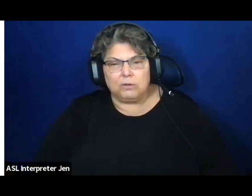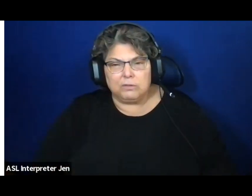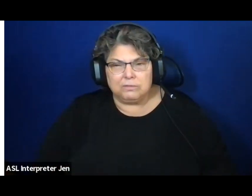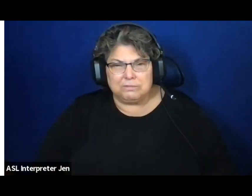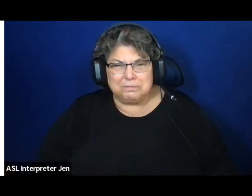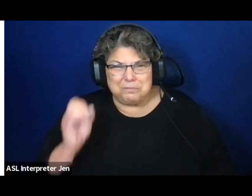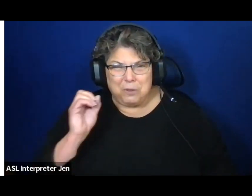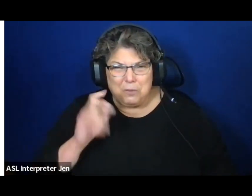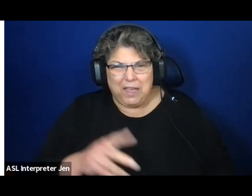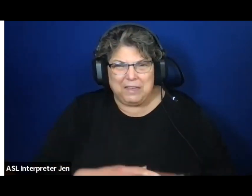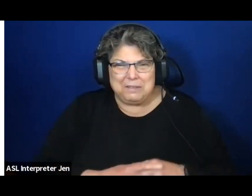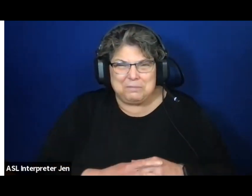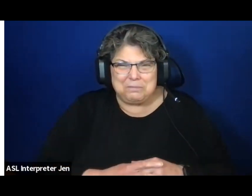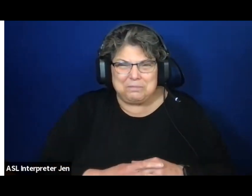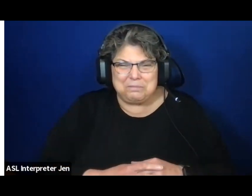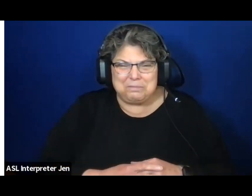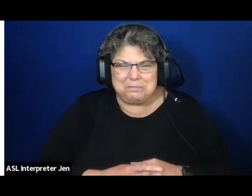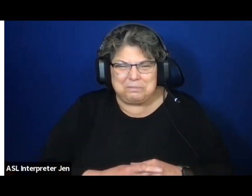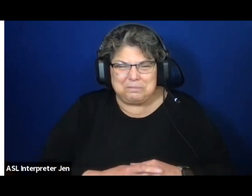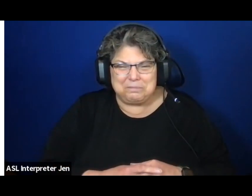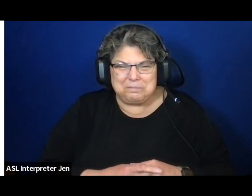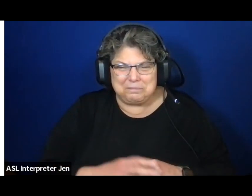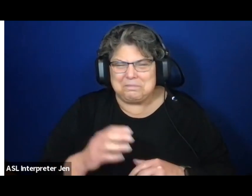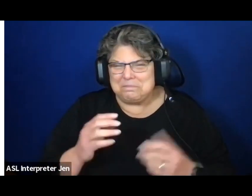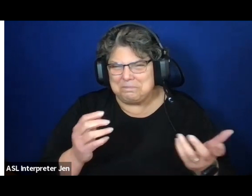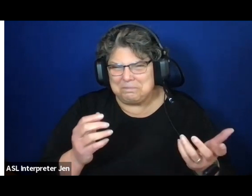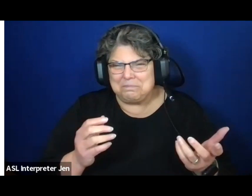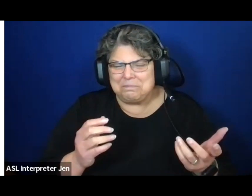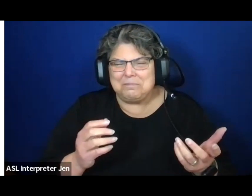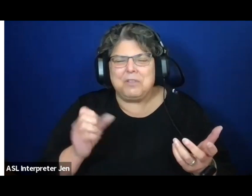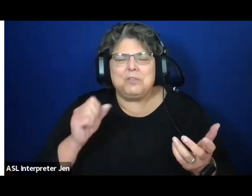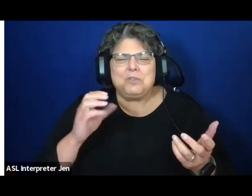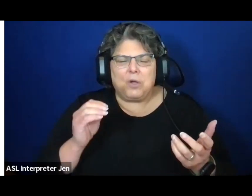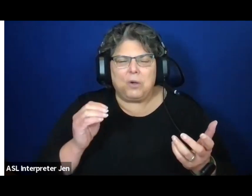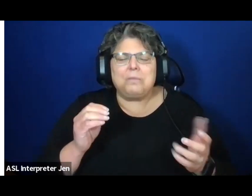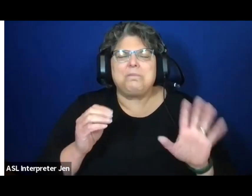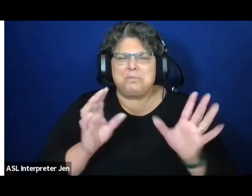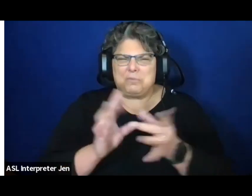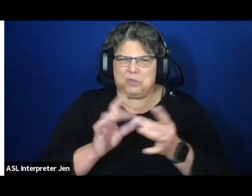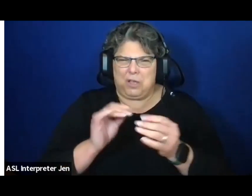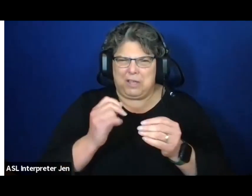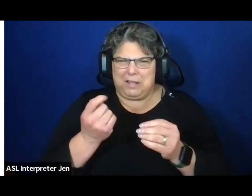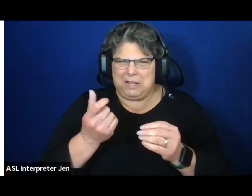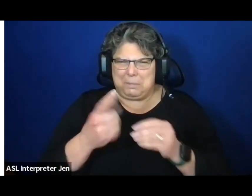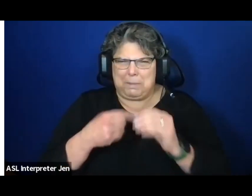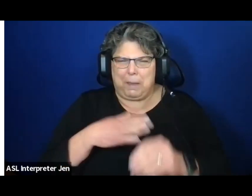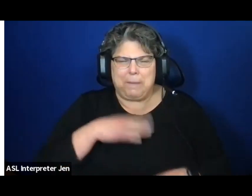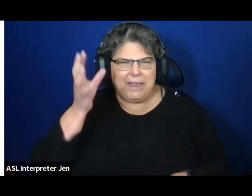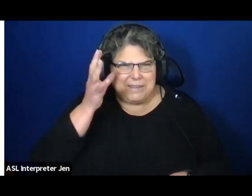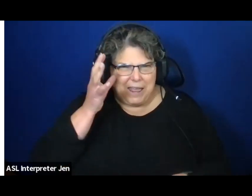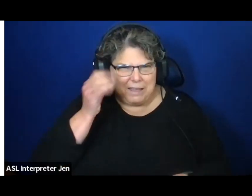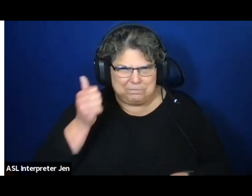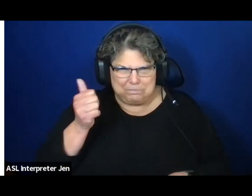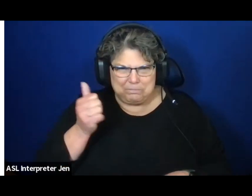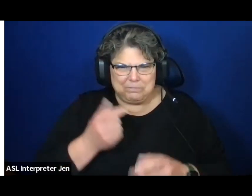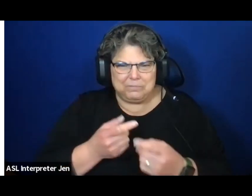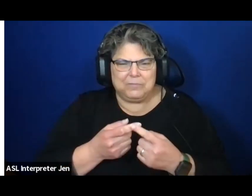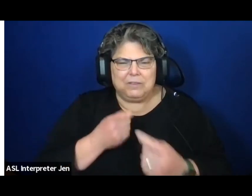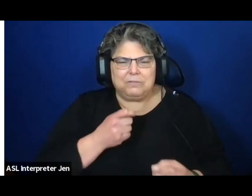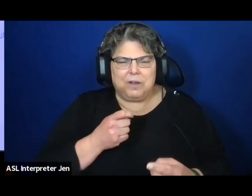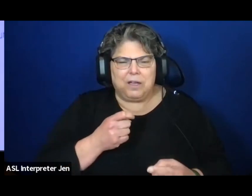Okay? Yeah. Okay? So let me talk a little bit about my dad. My dad comes from this